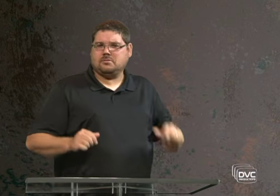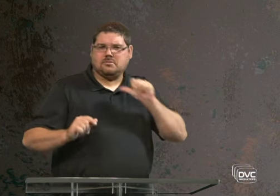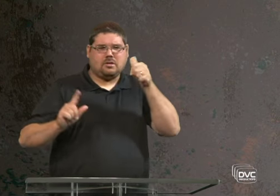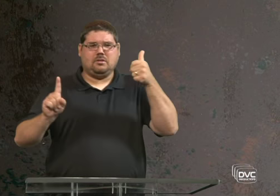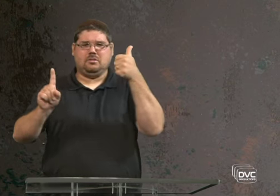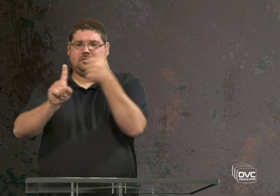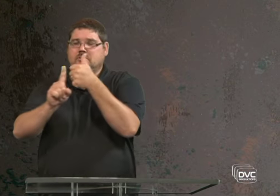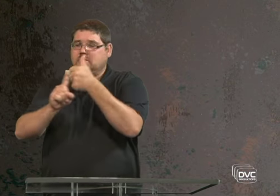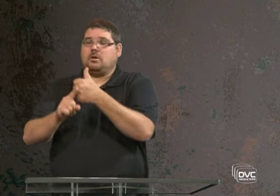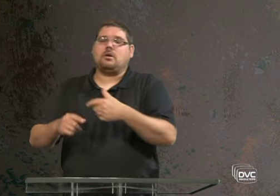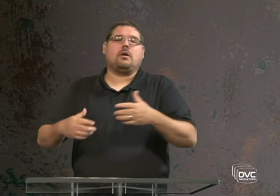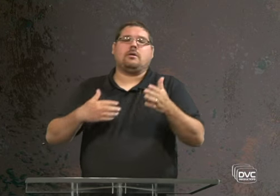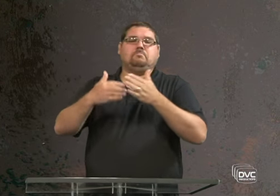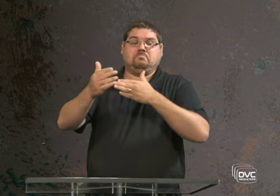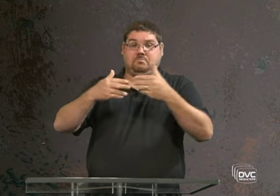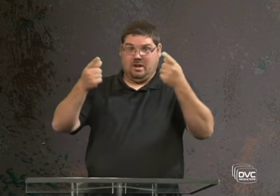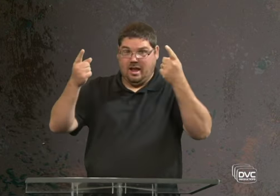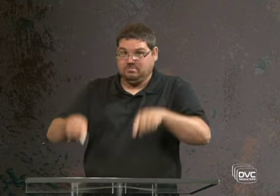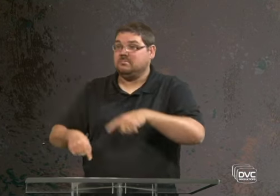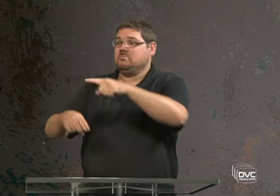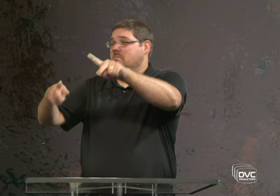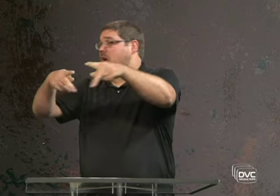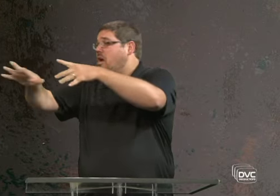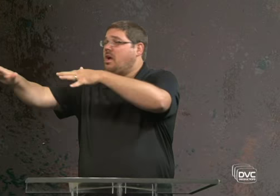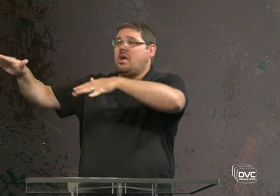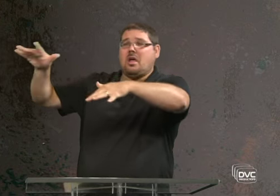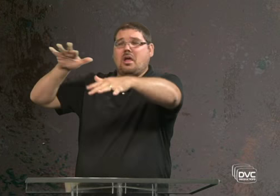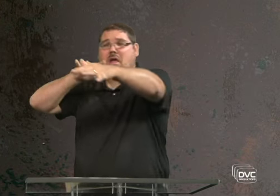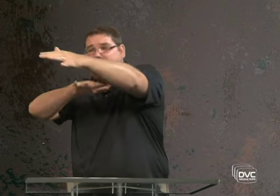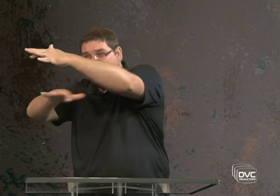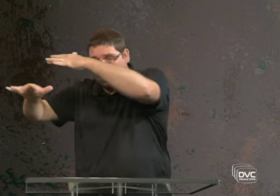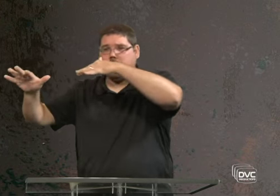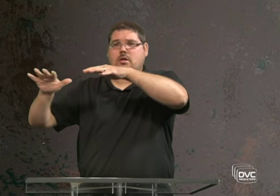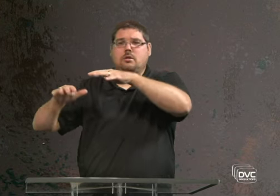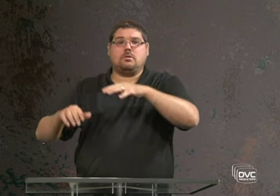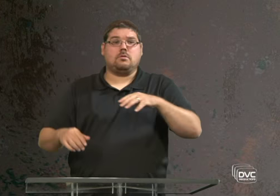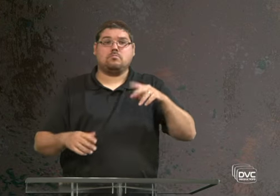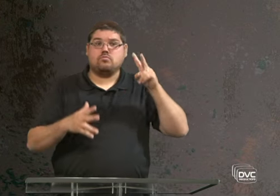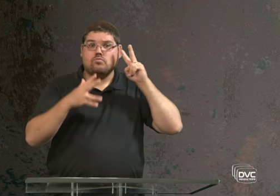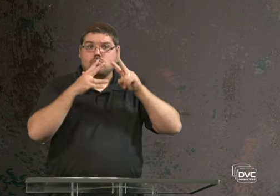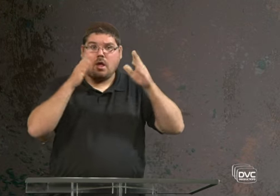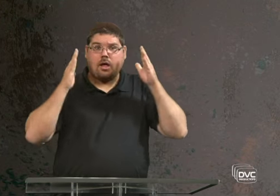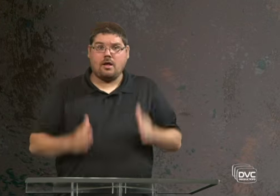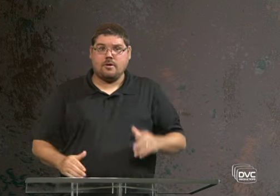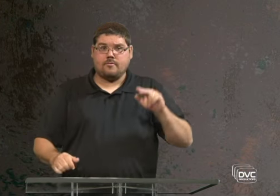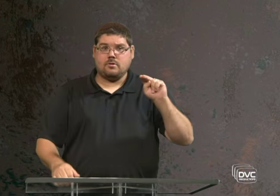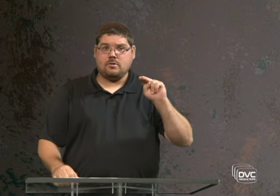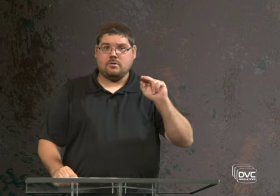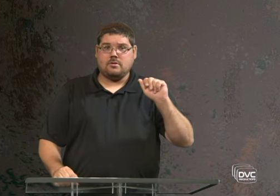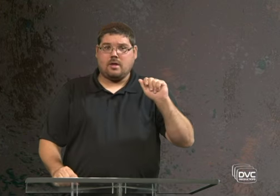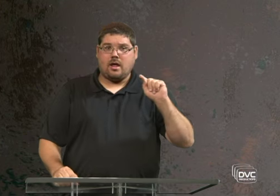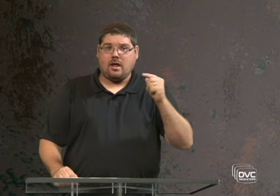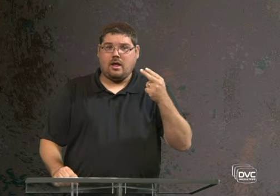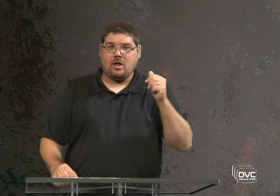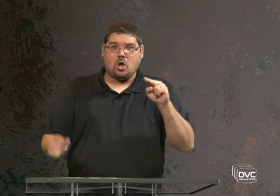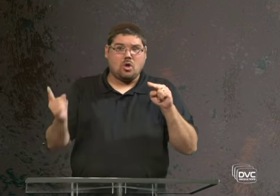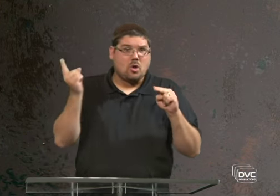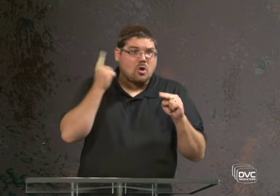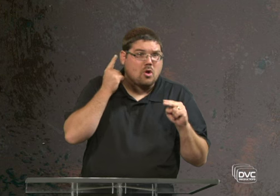David already knew that Solomon should be the next king. But anyway, while Adonijah was having his celebration,